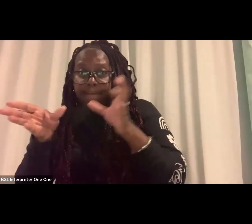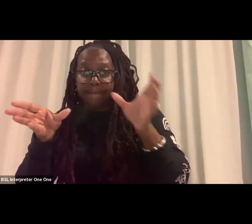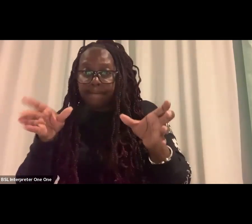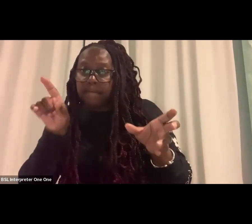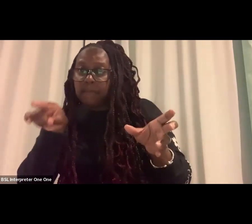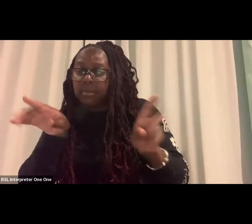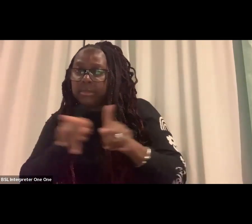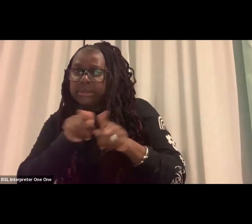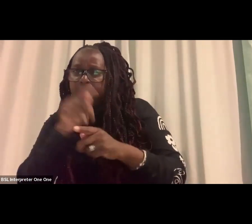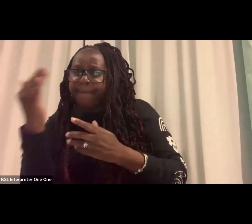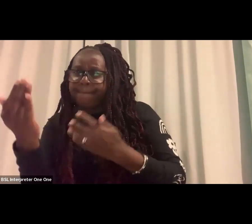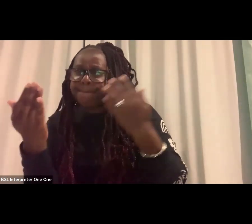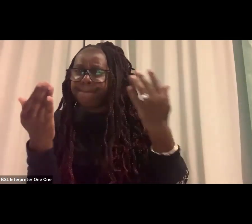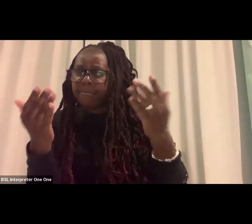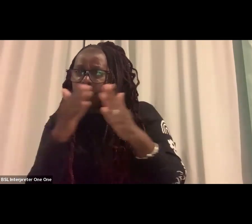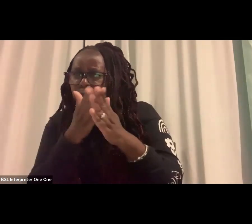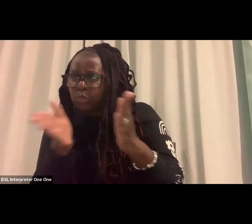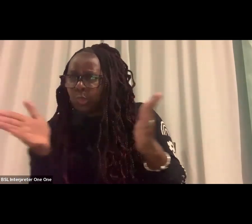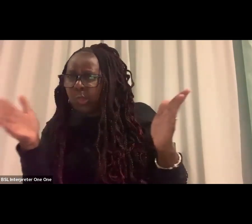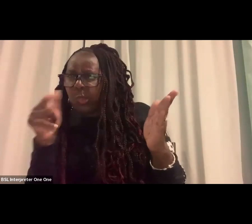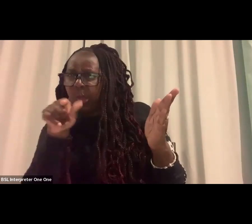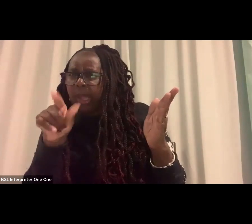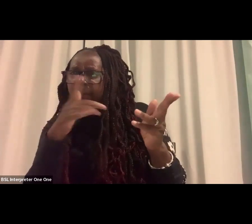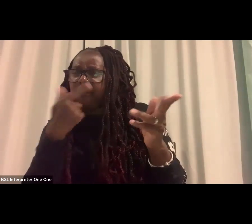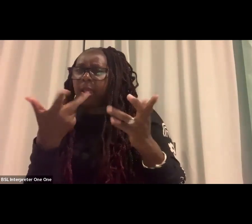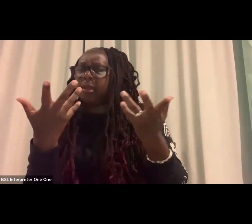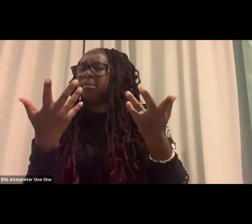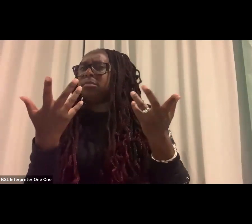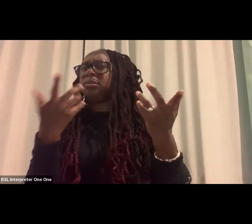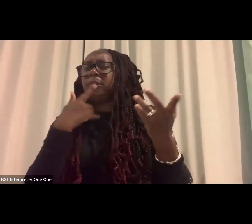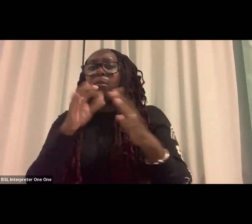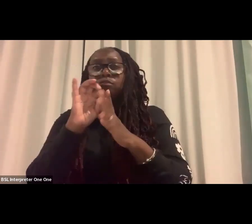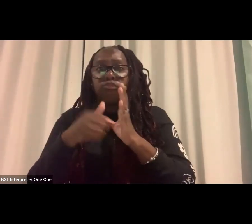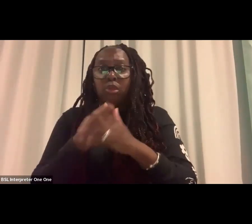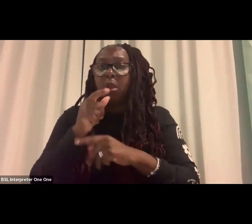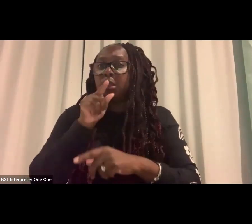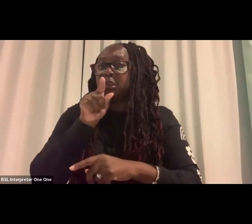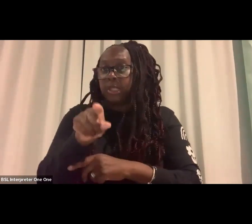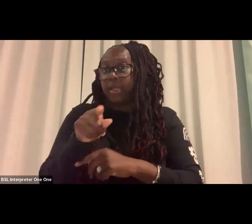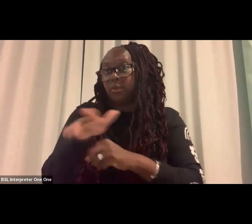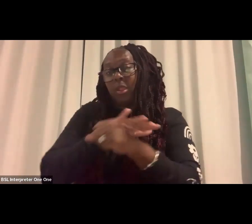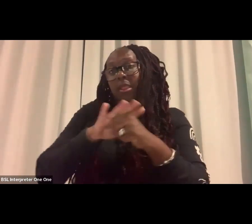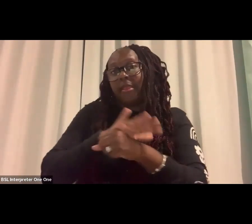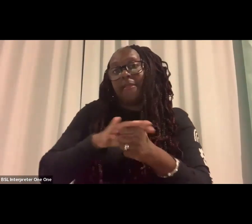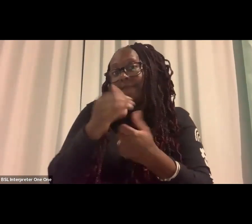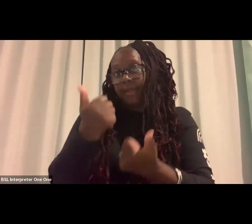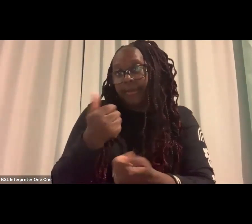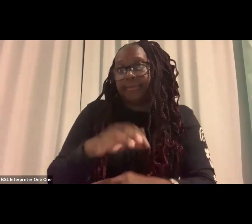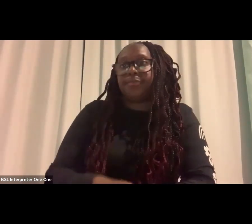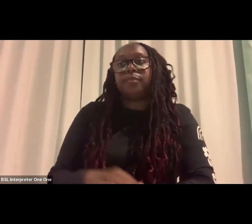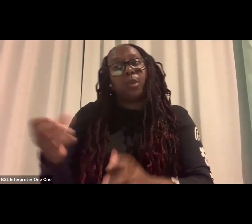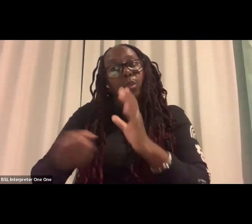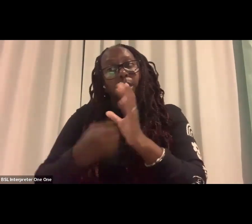a wider scale on the environmental impacts of the project on the territory. I will develop